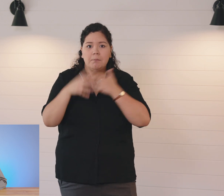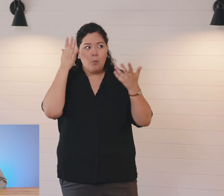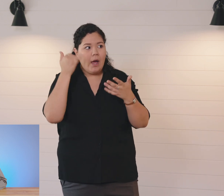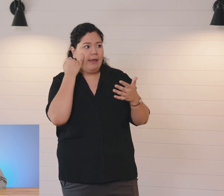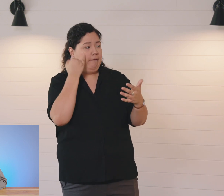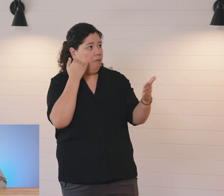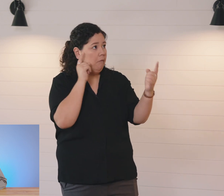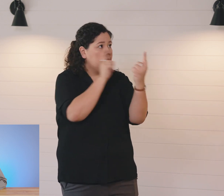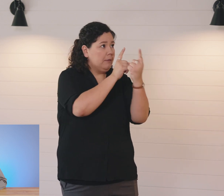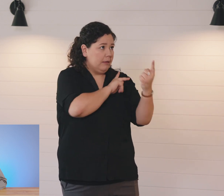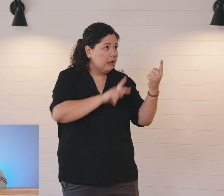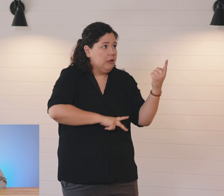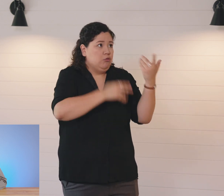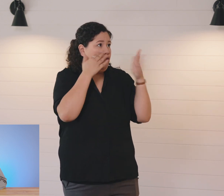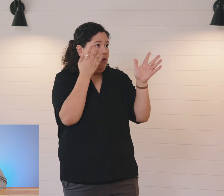asked.